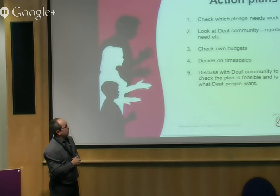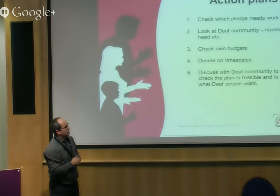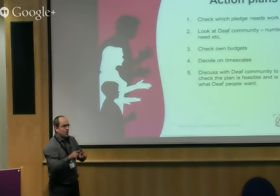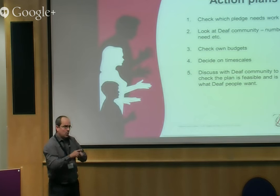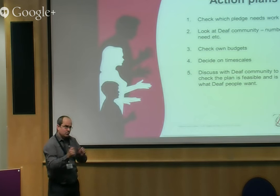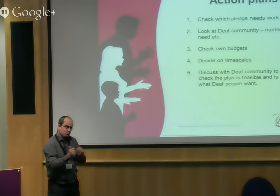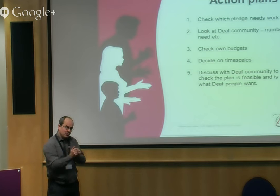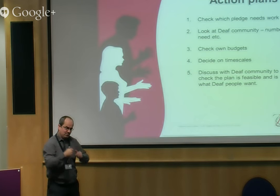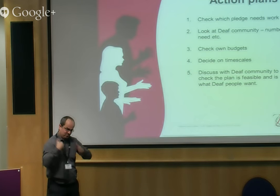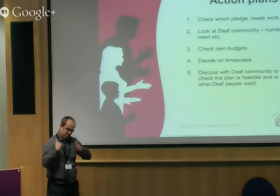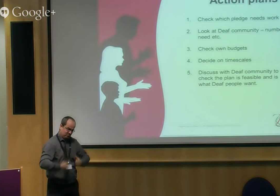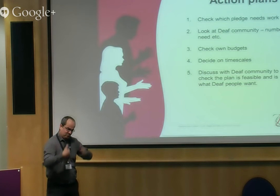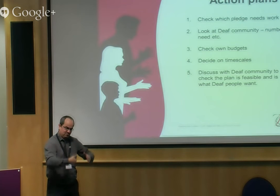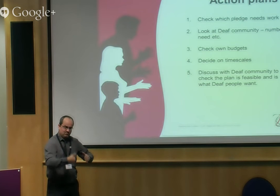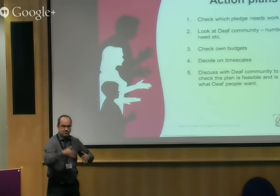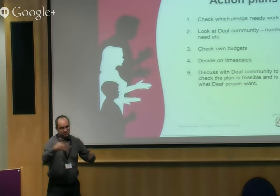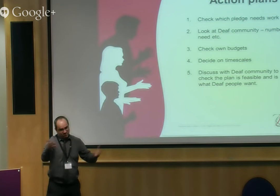to improve the timescales.